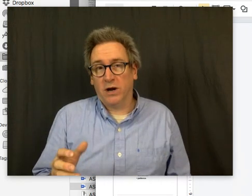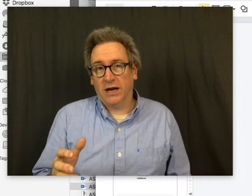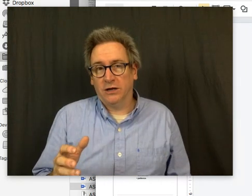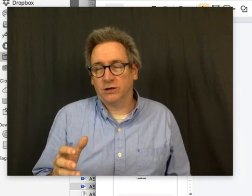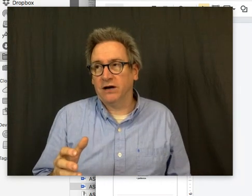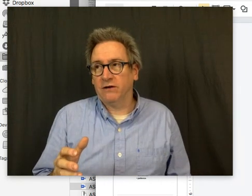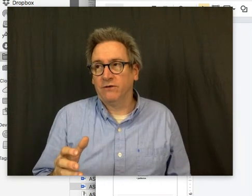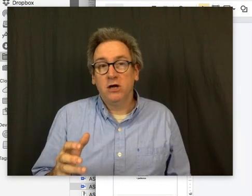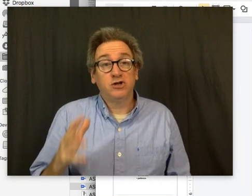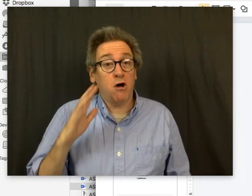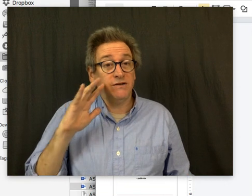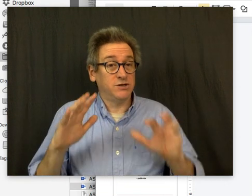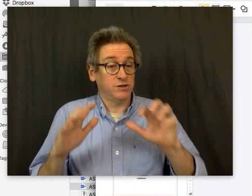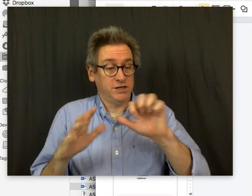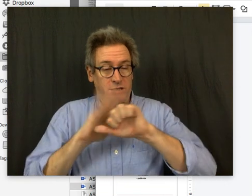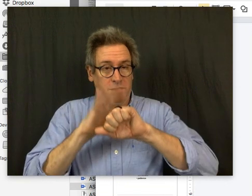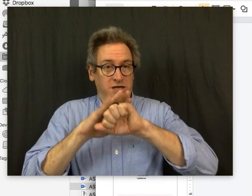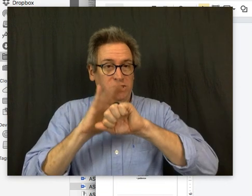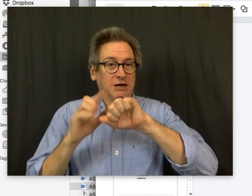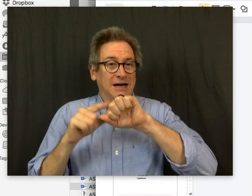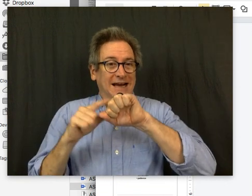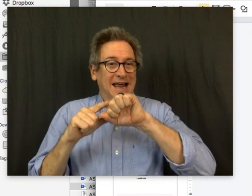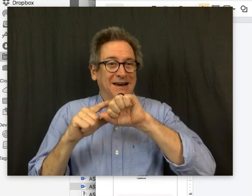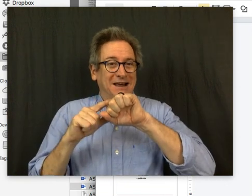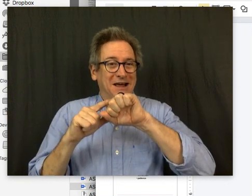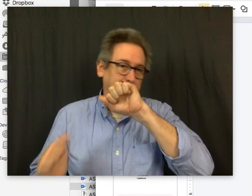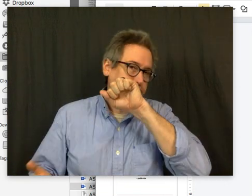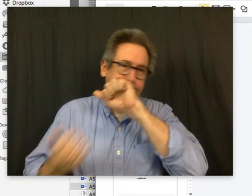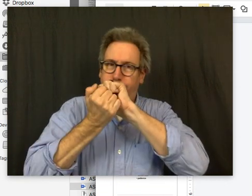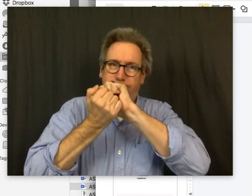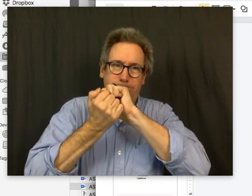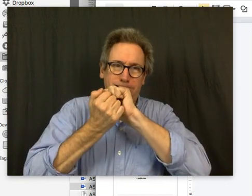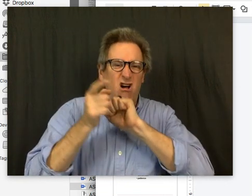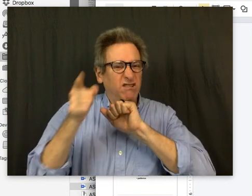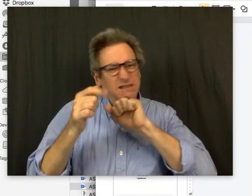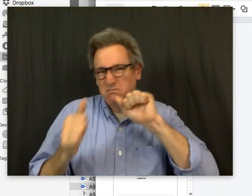You don't want to injure yourself. So oftentimes you'll see a surrogate head come up.